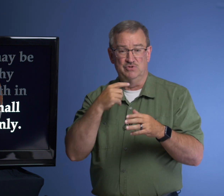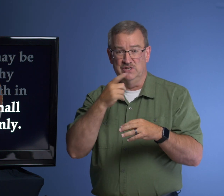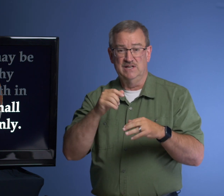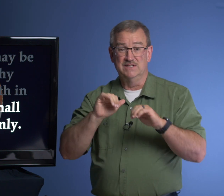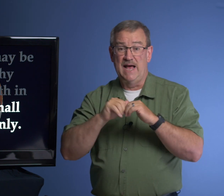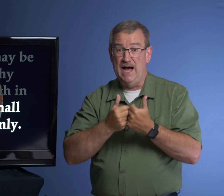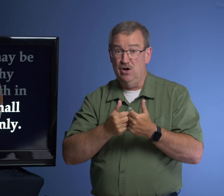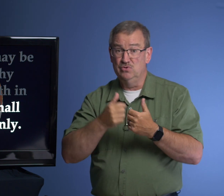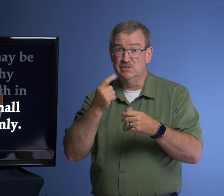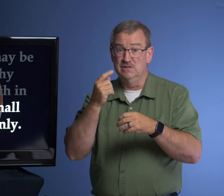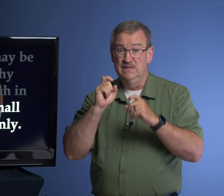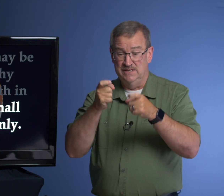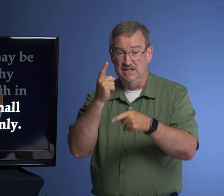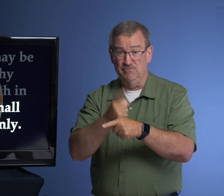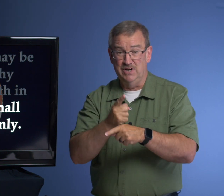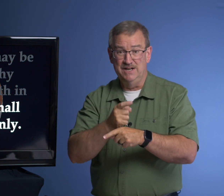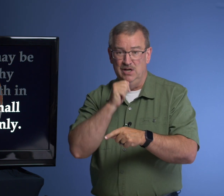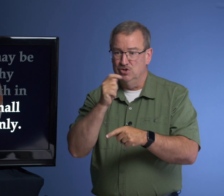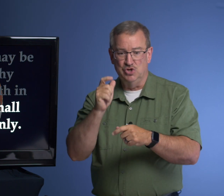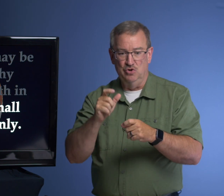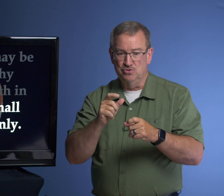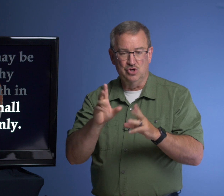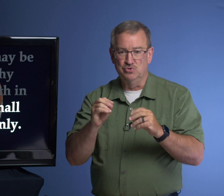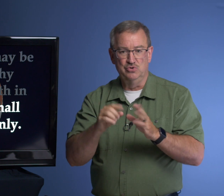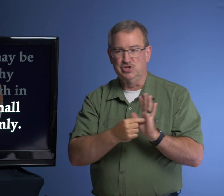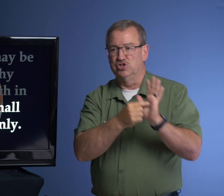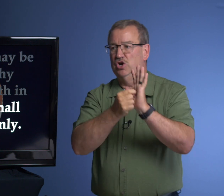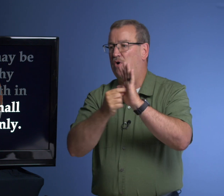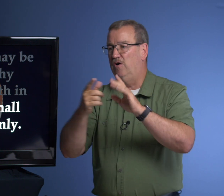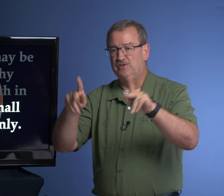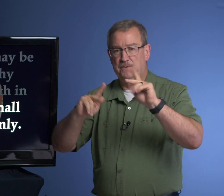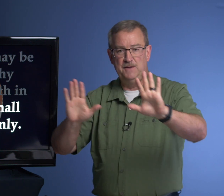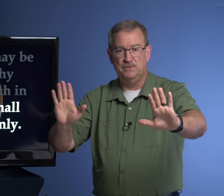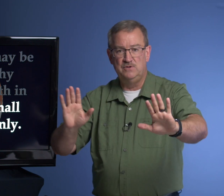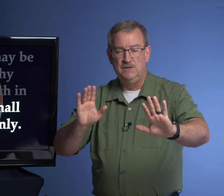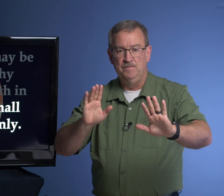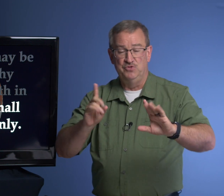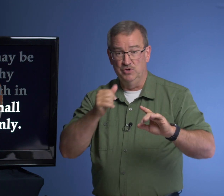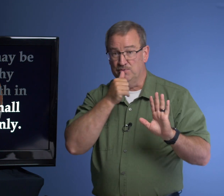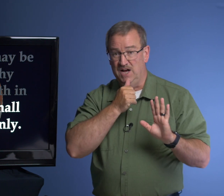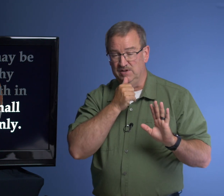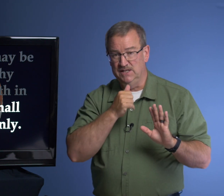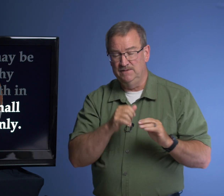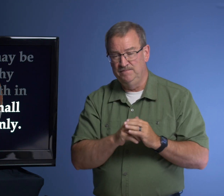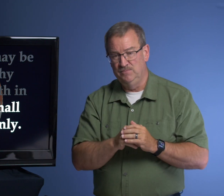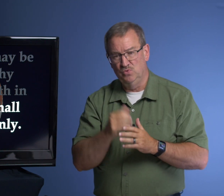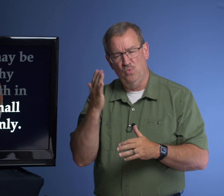going to tell us how to give right. Don't do it to show off to people. Do it privately. Why